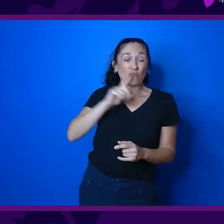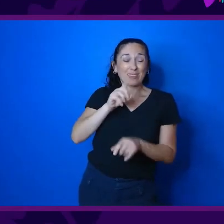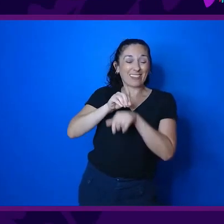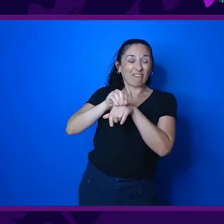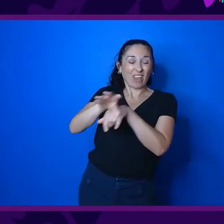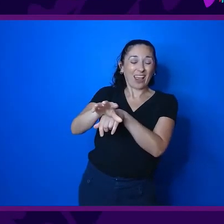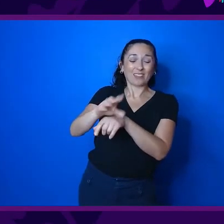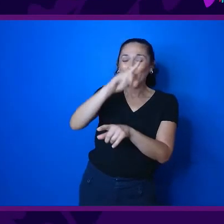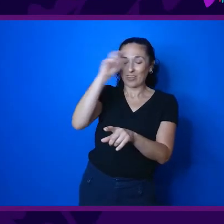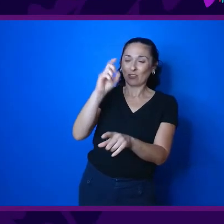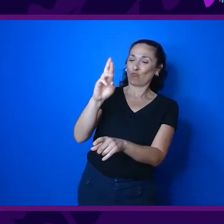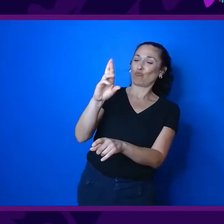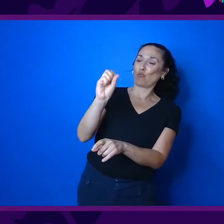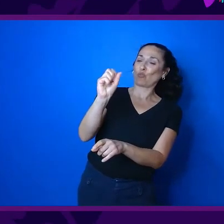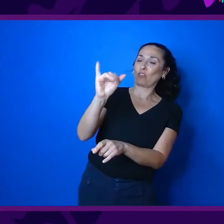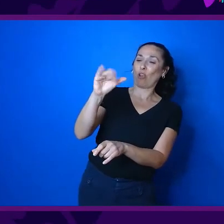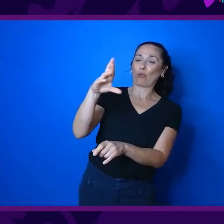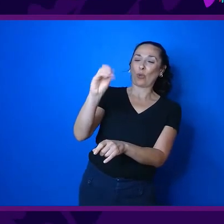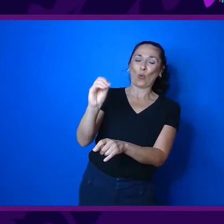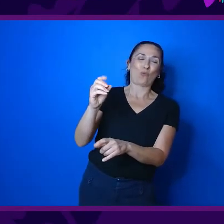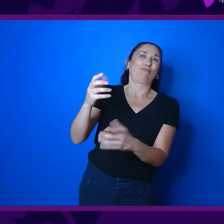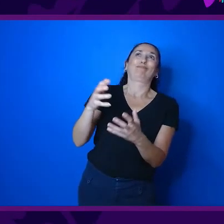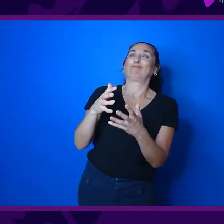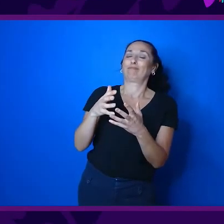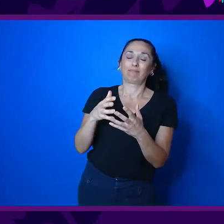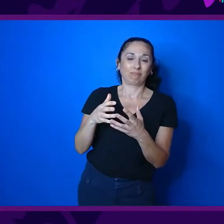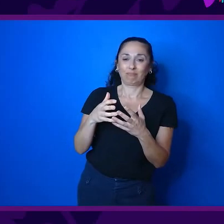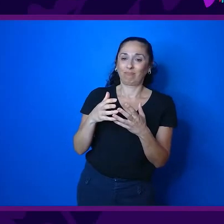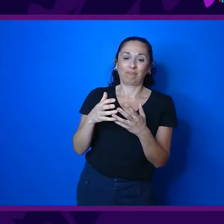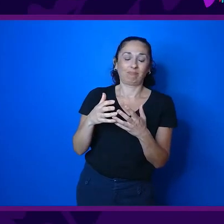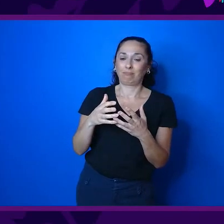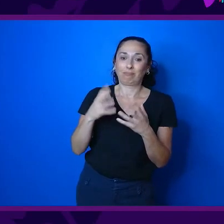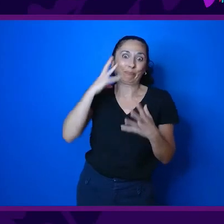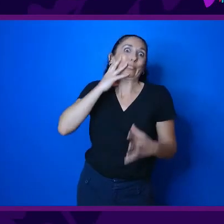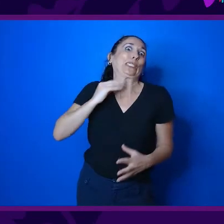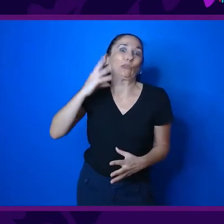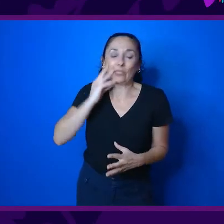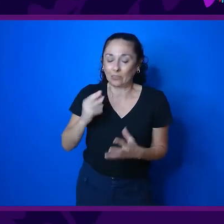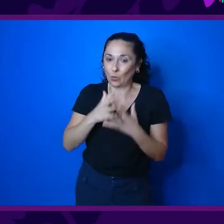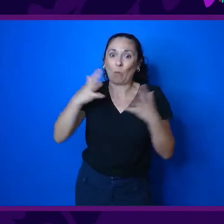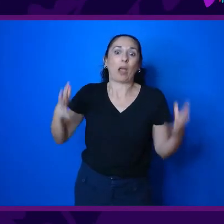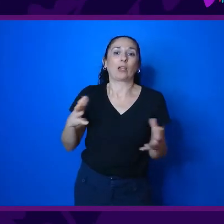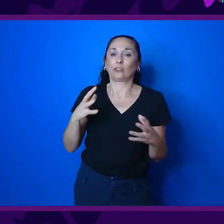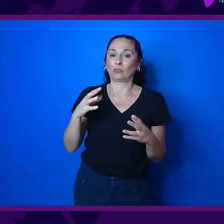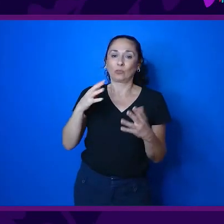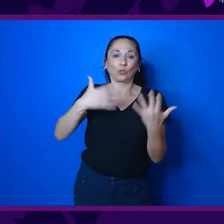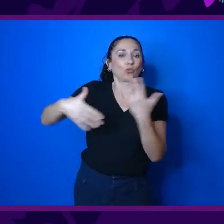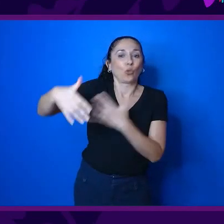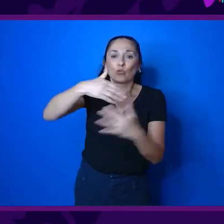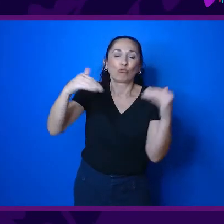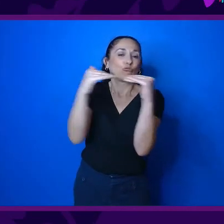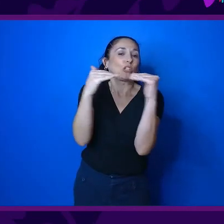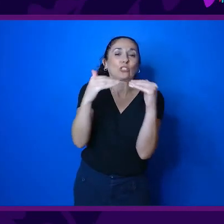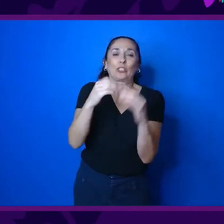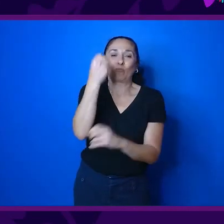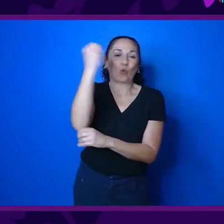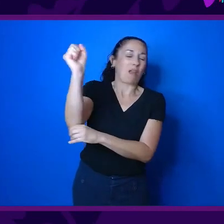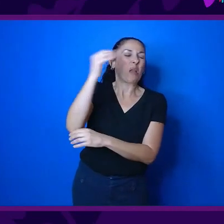so much, we know, in the justice movement. But I know that we're going to be getting together, Rosario.